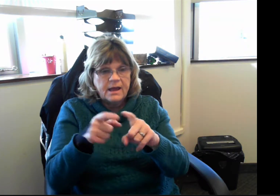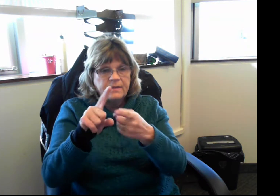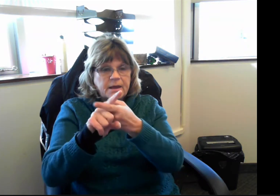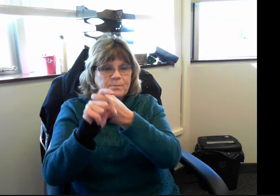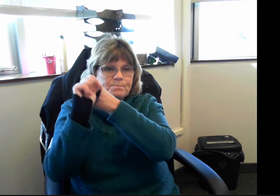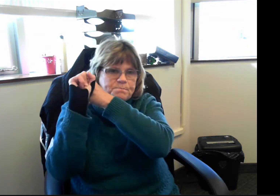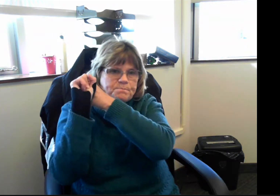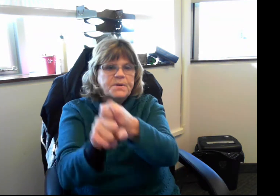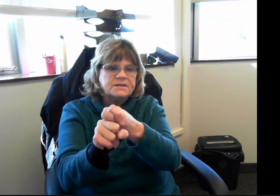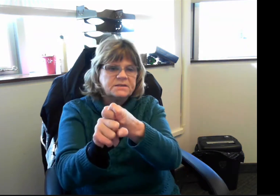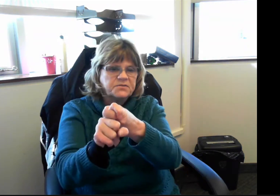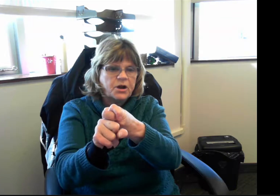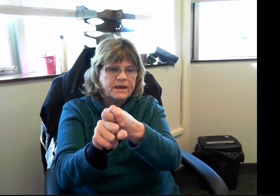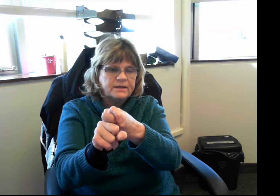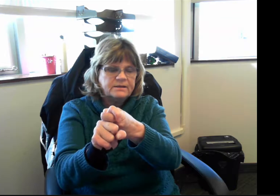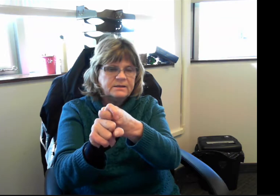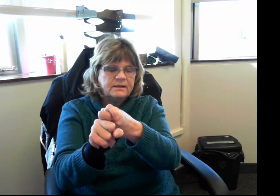and then best friend.